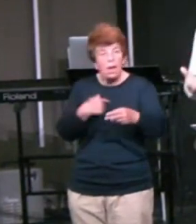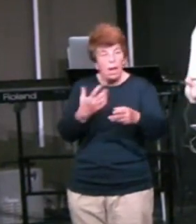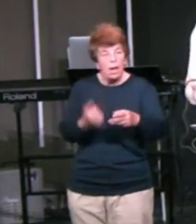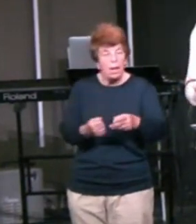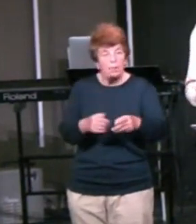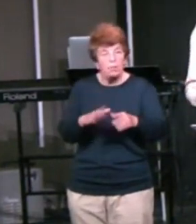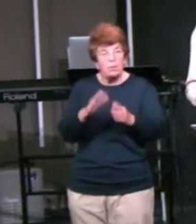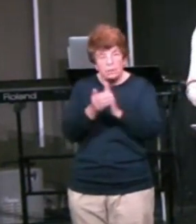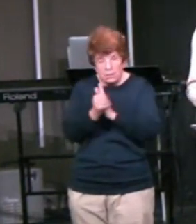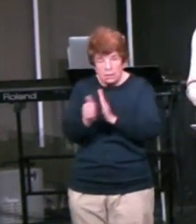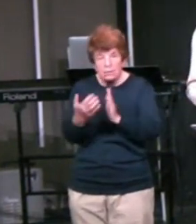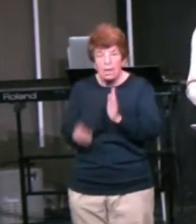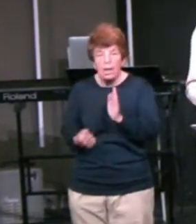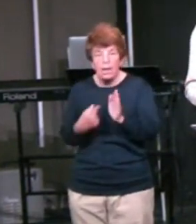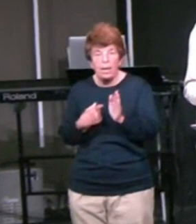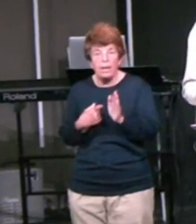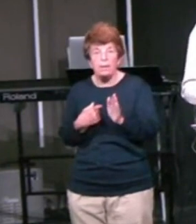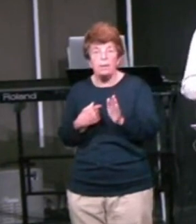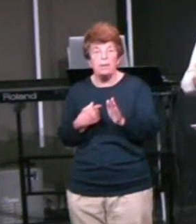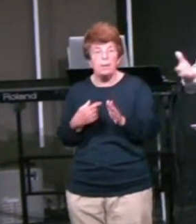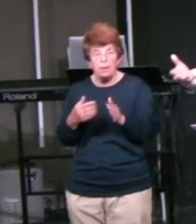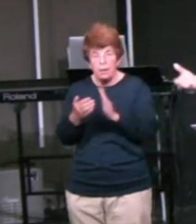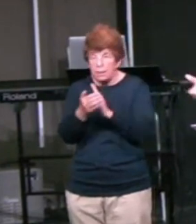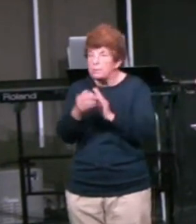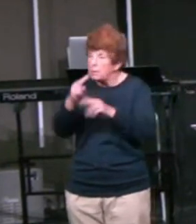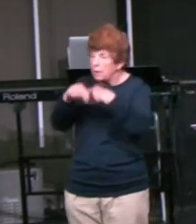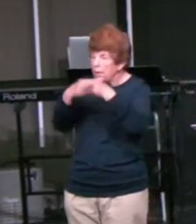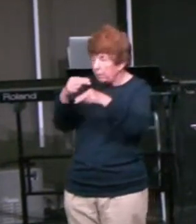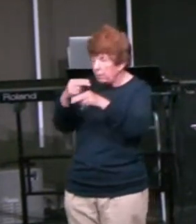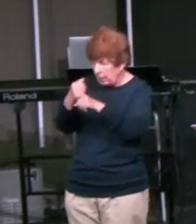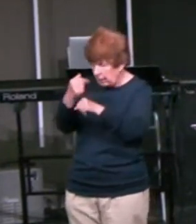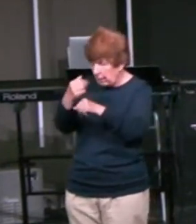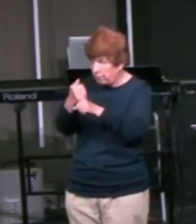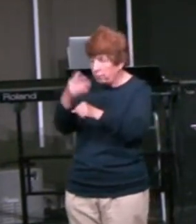any talents that I had, it was a gift from God.